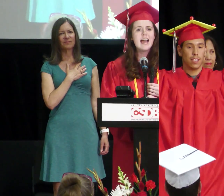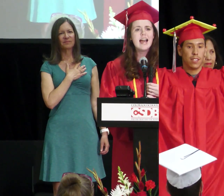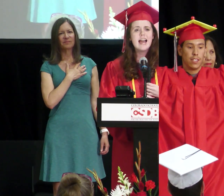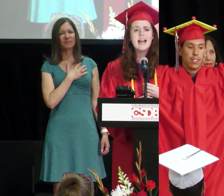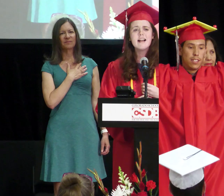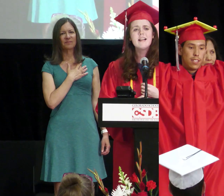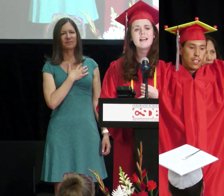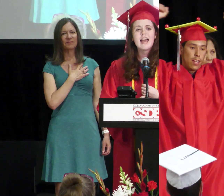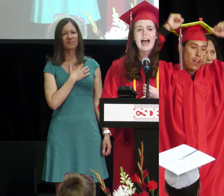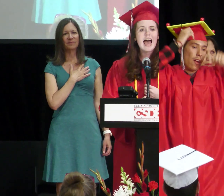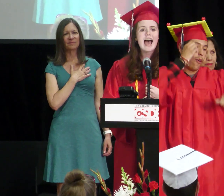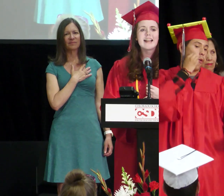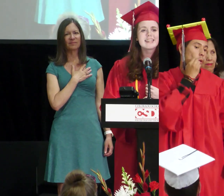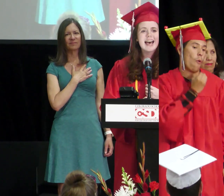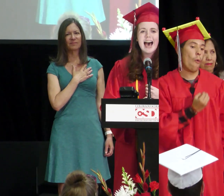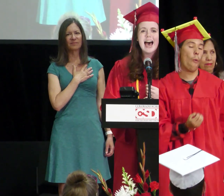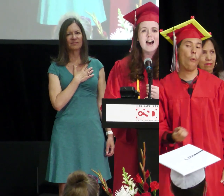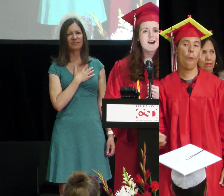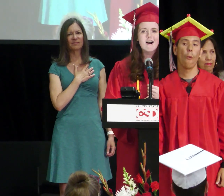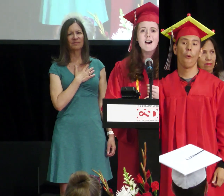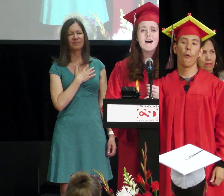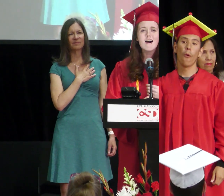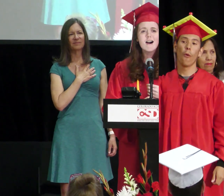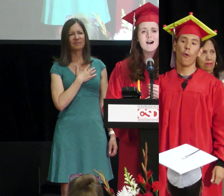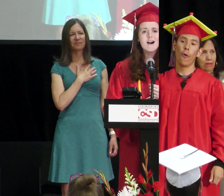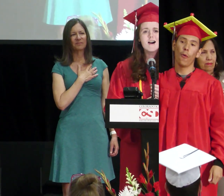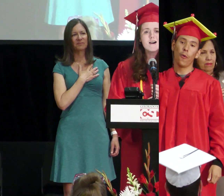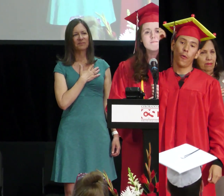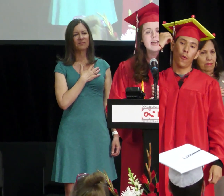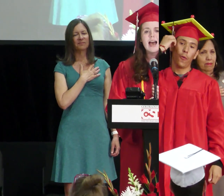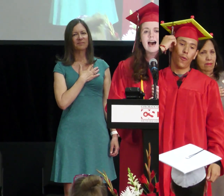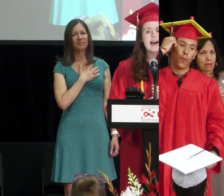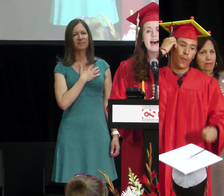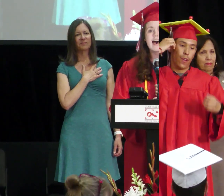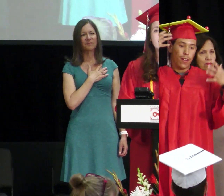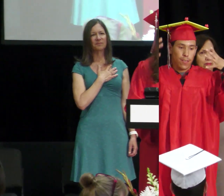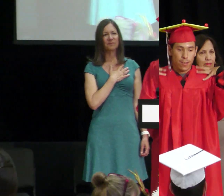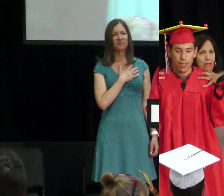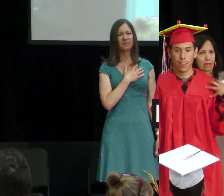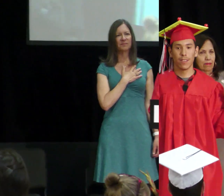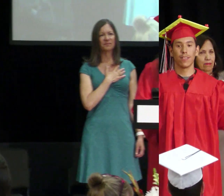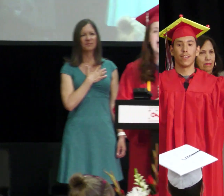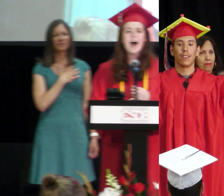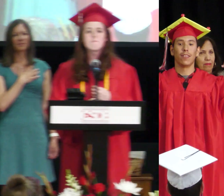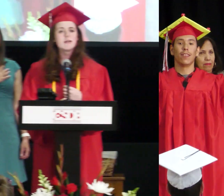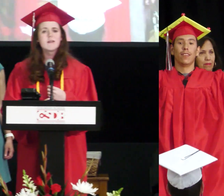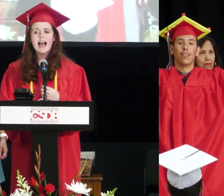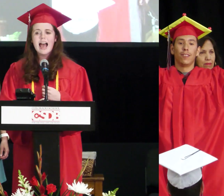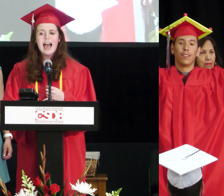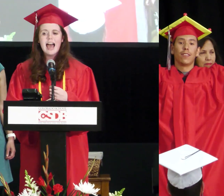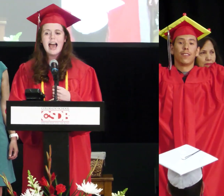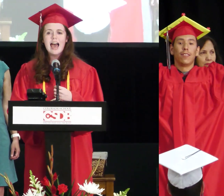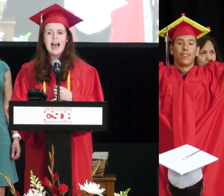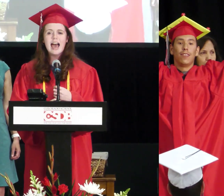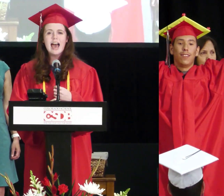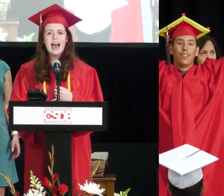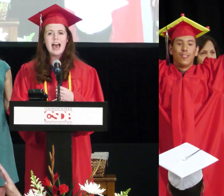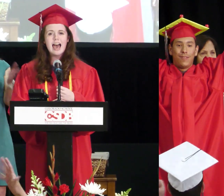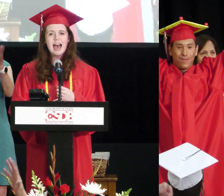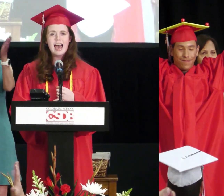and the home of the brave?